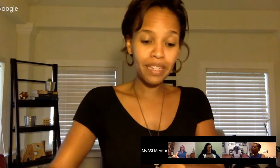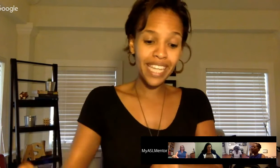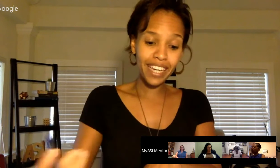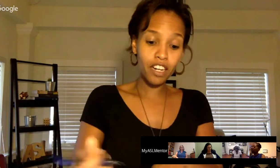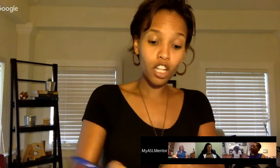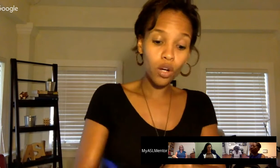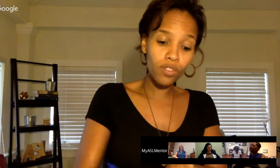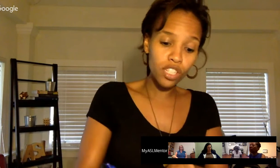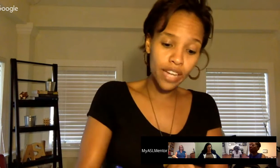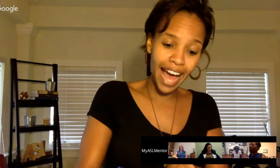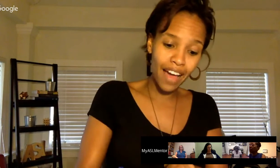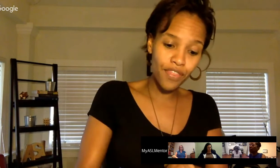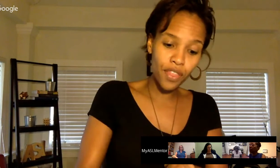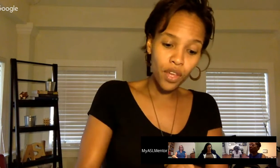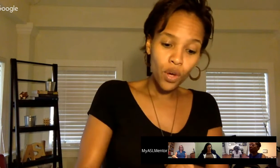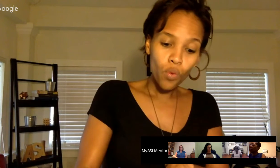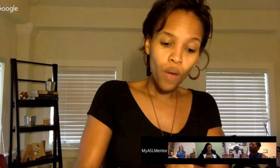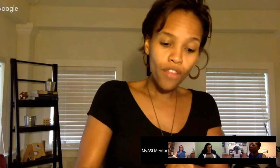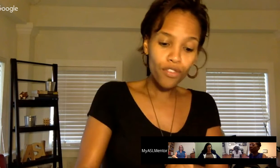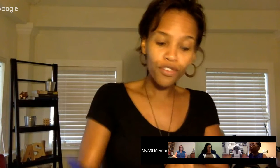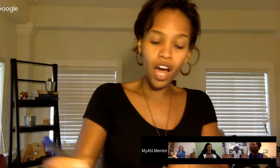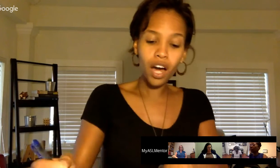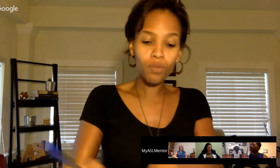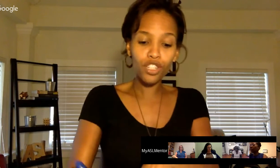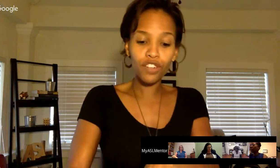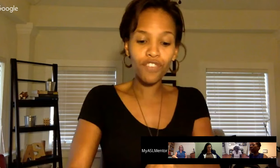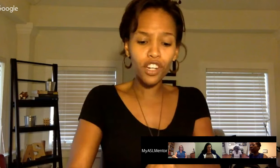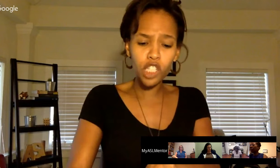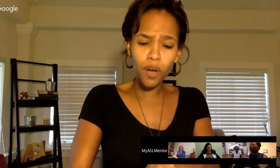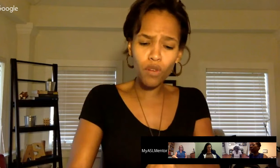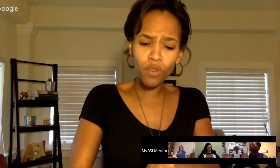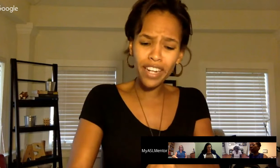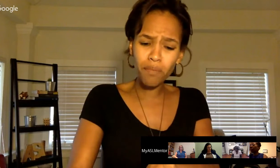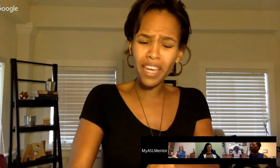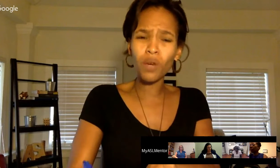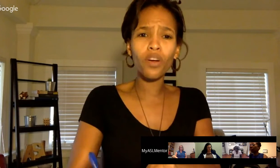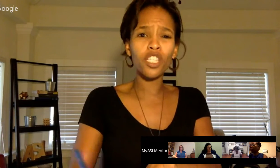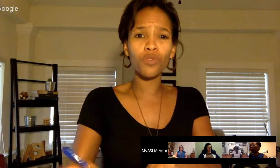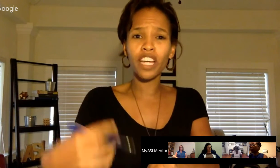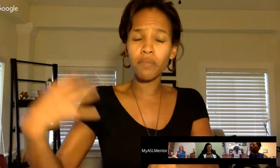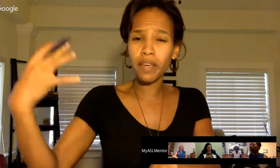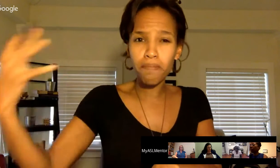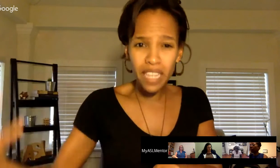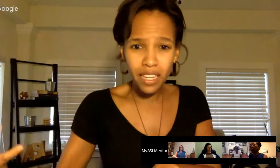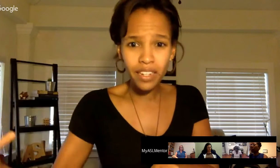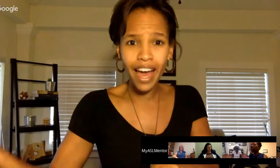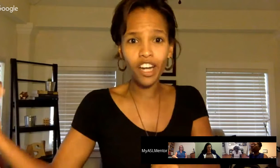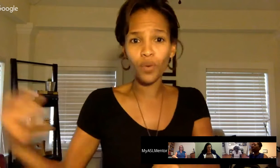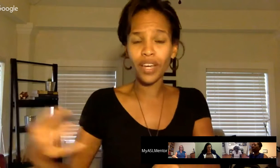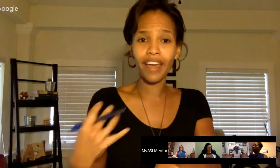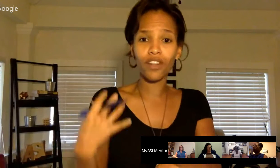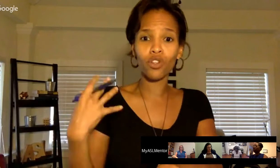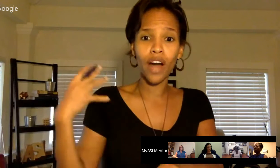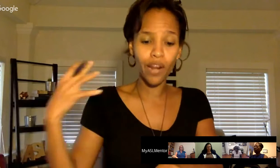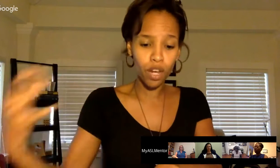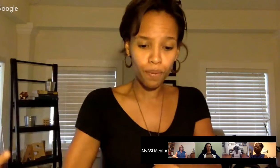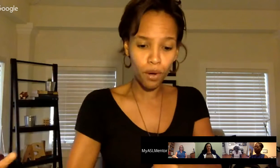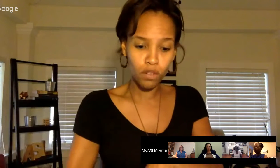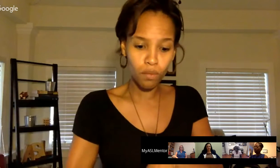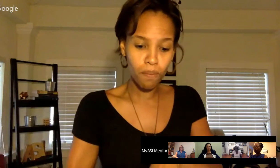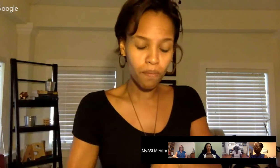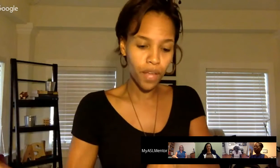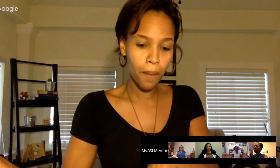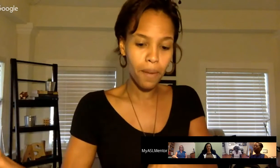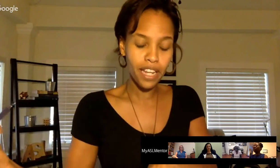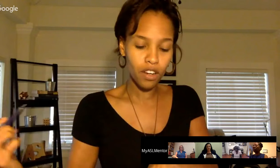We're going to be taking a close look at whether or not we should fingerspell running mate. What does running mate mean? How do we